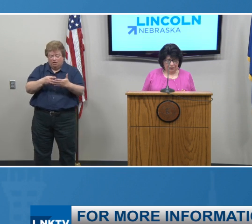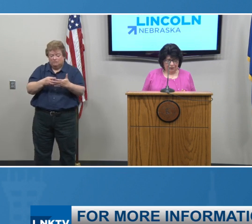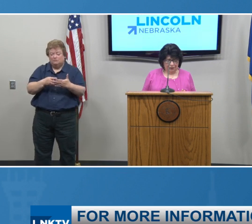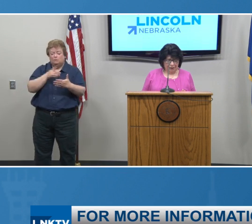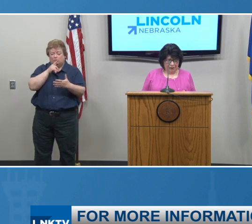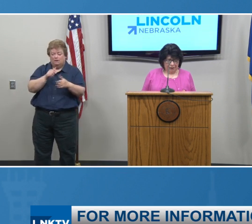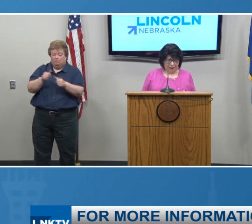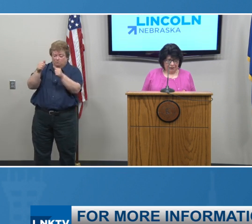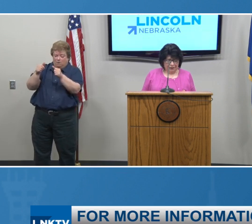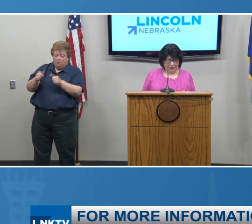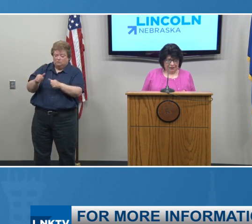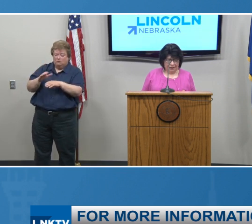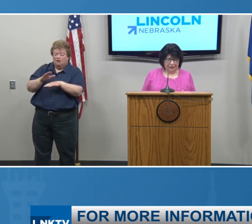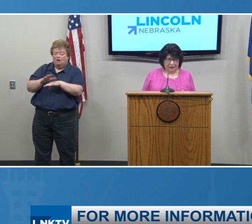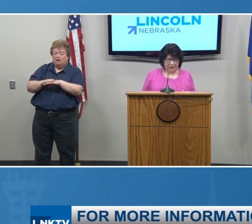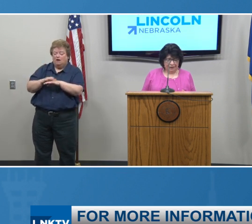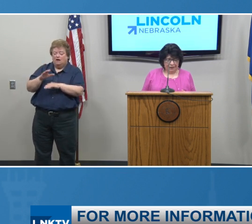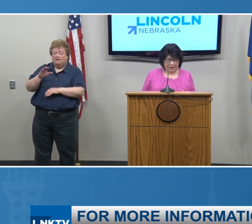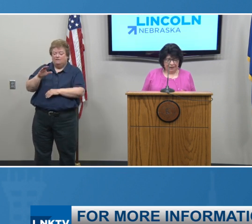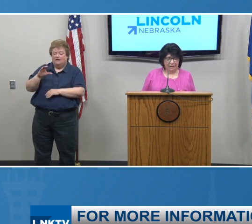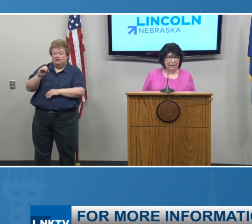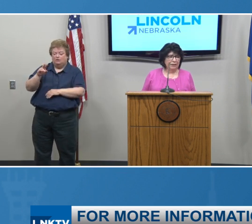website